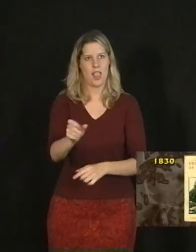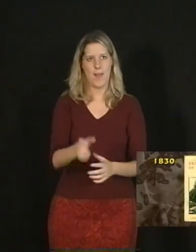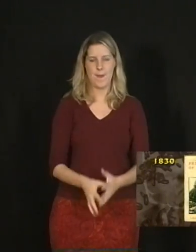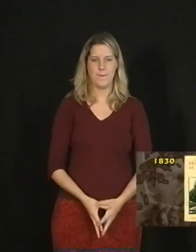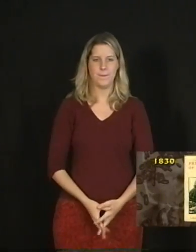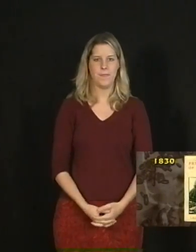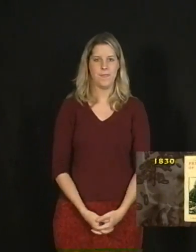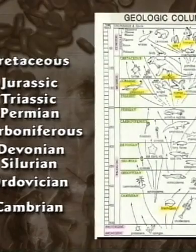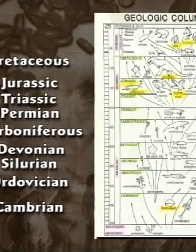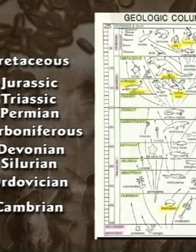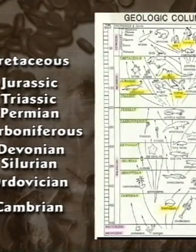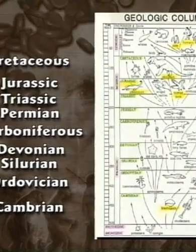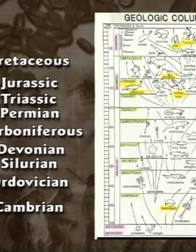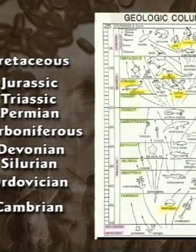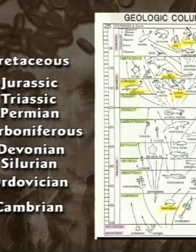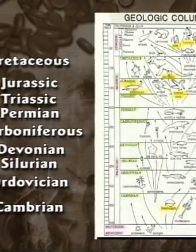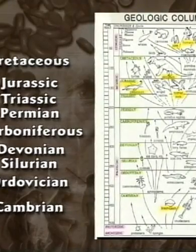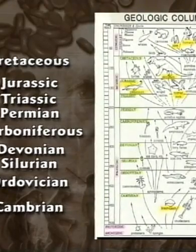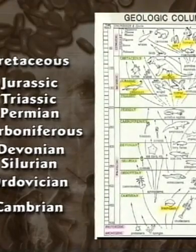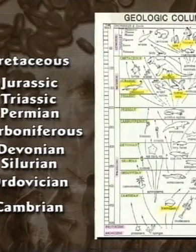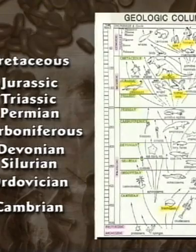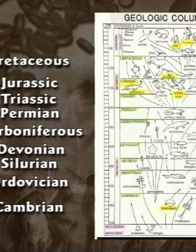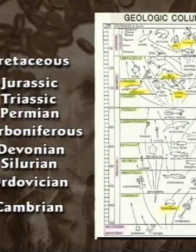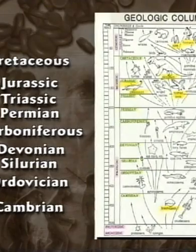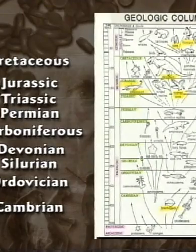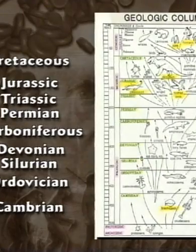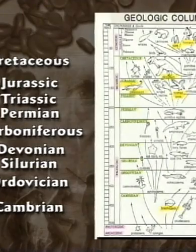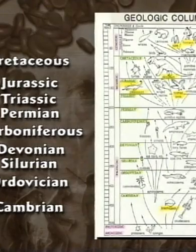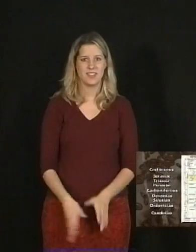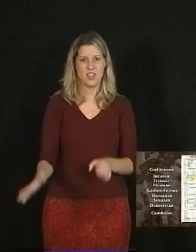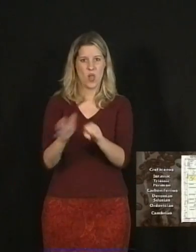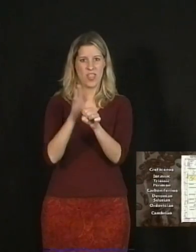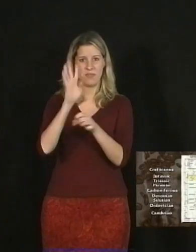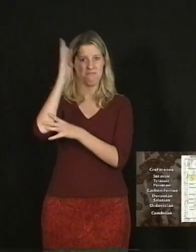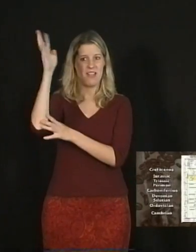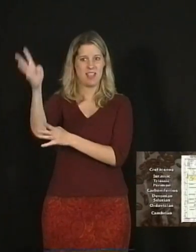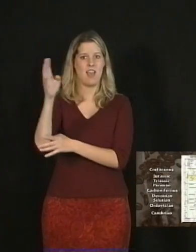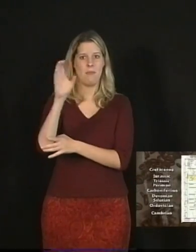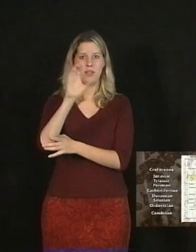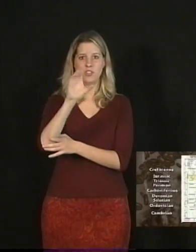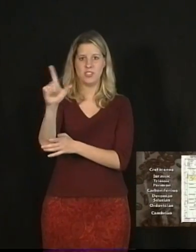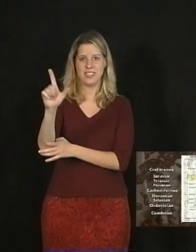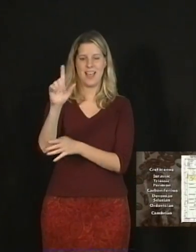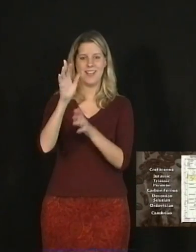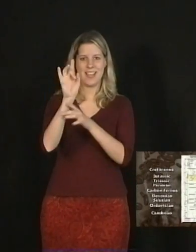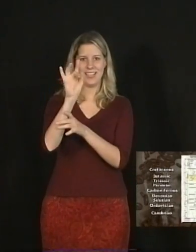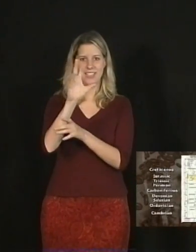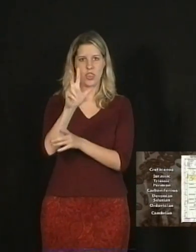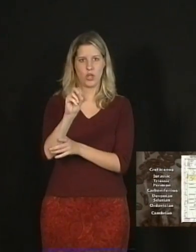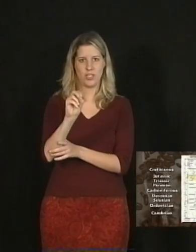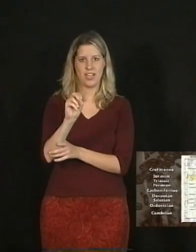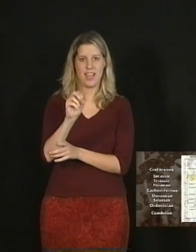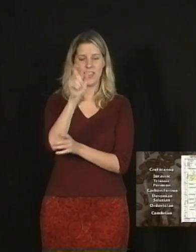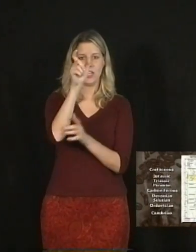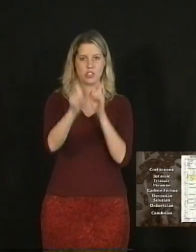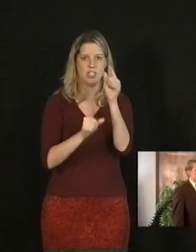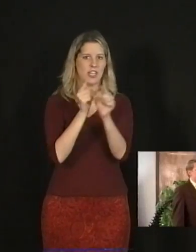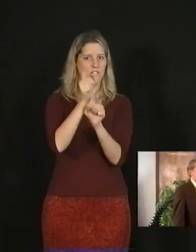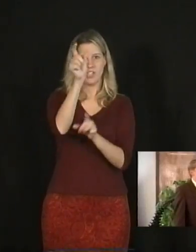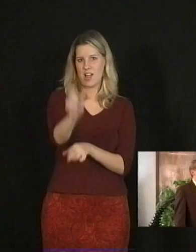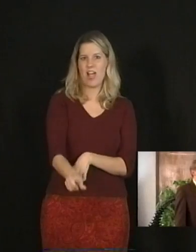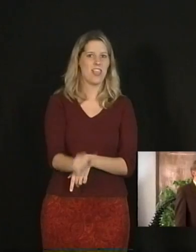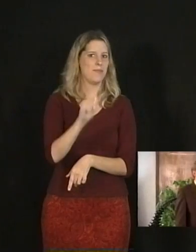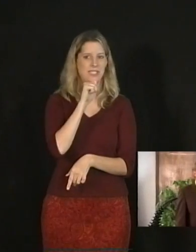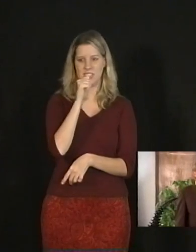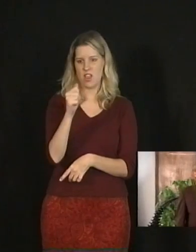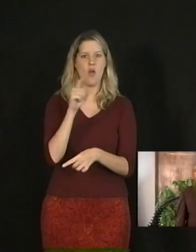Cenozoic, Mesozoic, Paleozoic, and maybe you saw the movie Jurassic Park, named after the Jurassic layer. This whole thing was made up by Charles Lyell in 1830. And the geologic